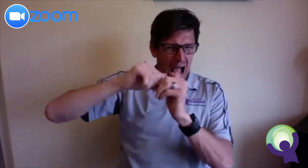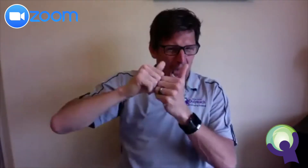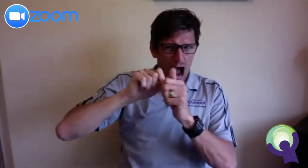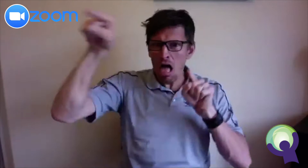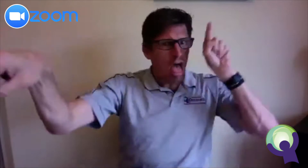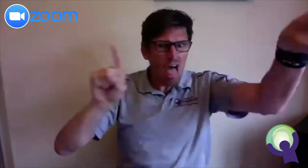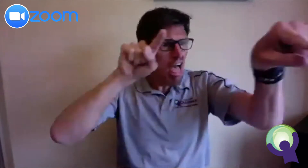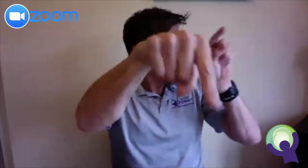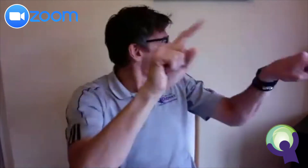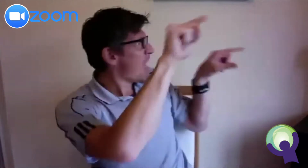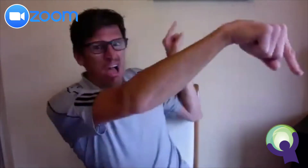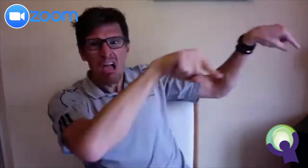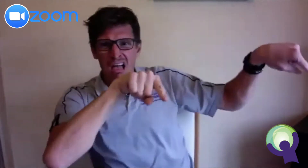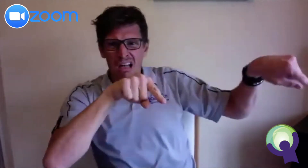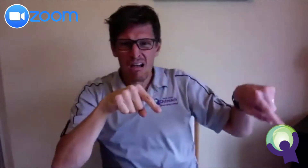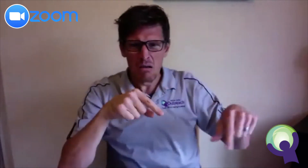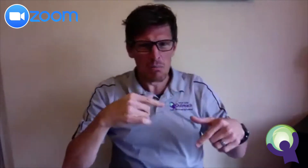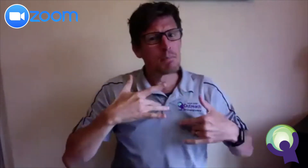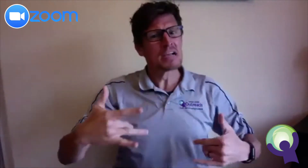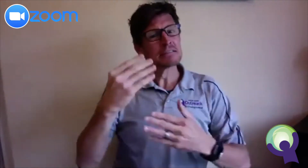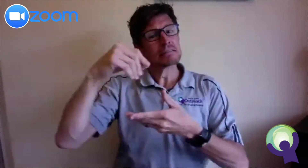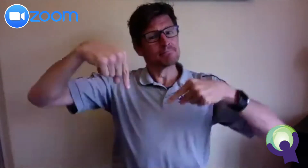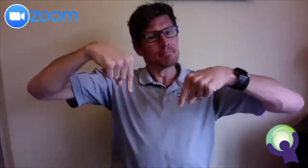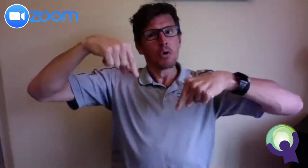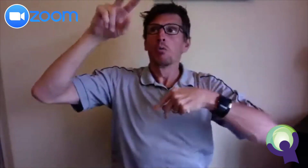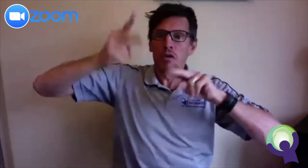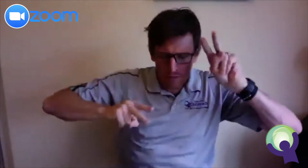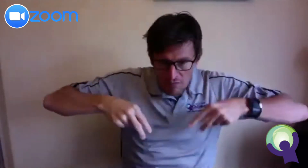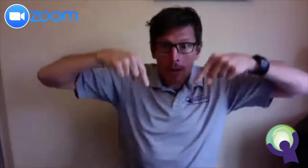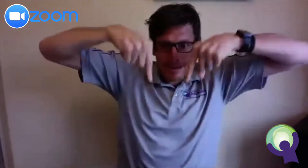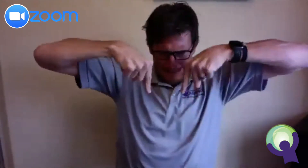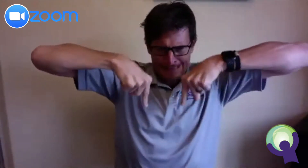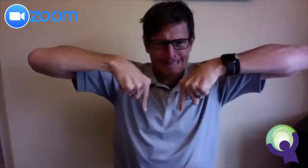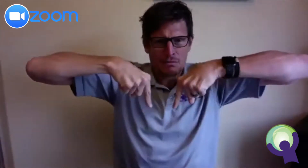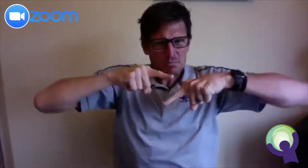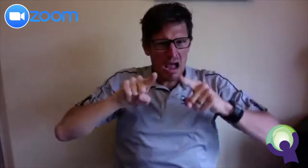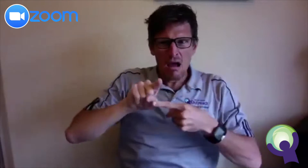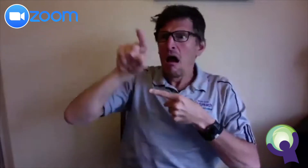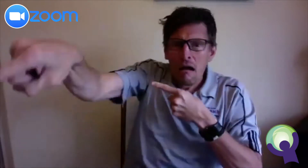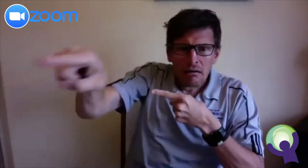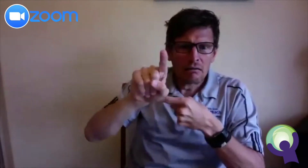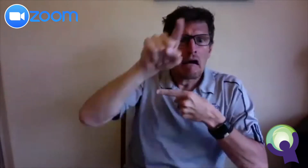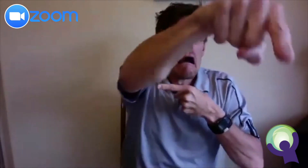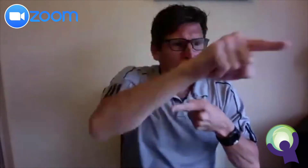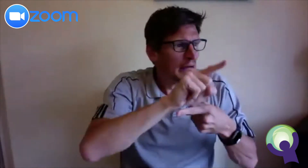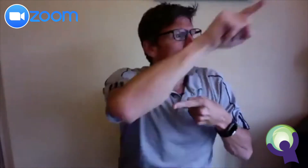Marv. It's like a container, and it holds a tiny living plant. The plant will grow in the soil when the conditions are just